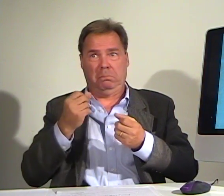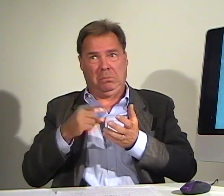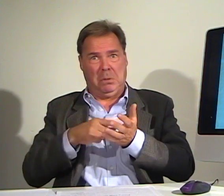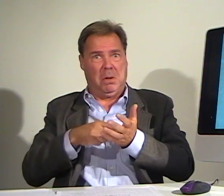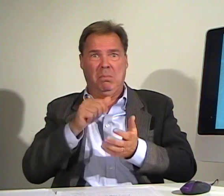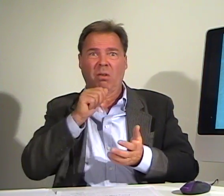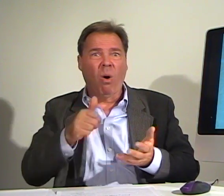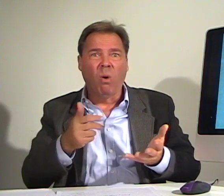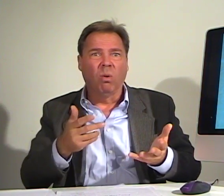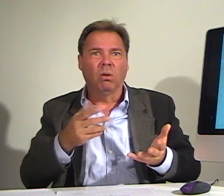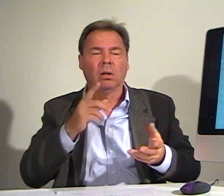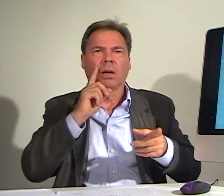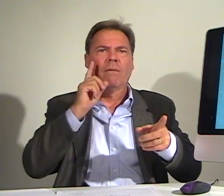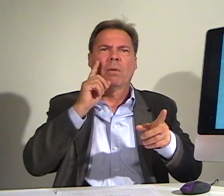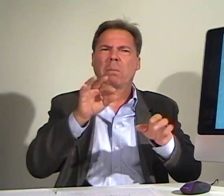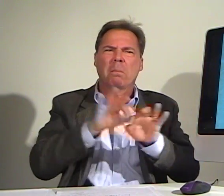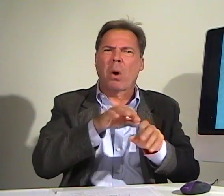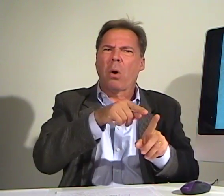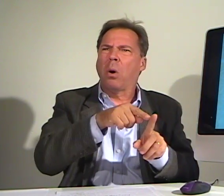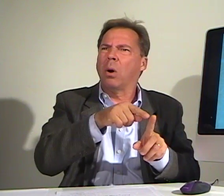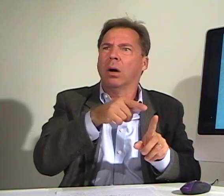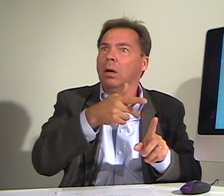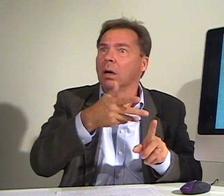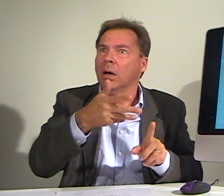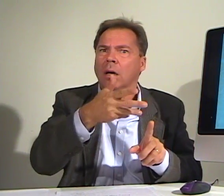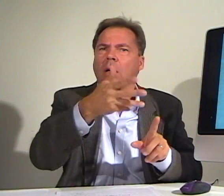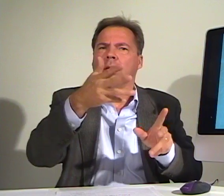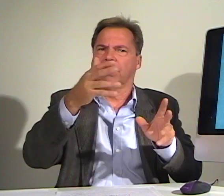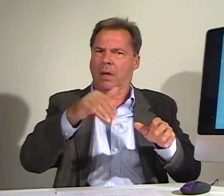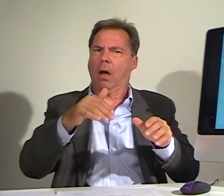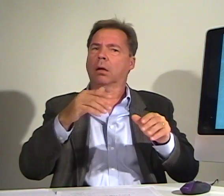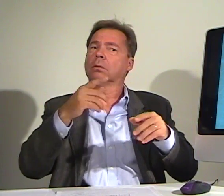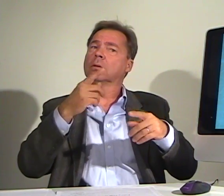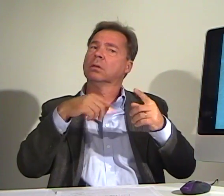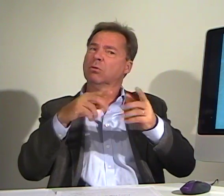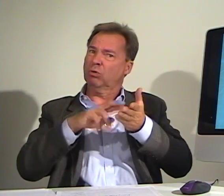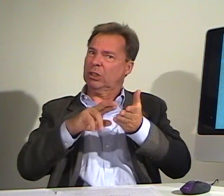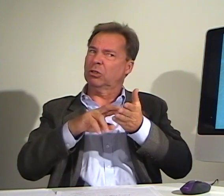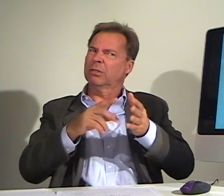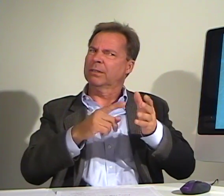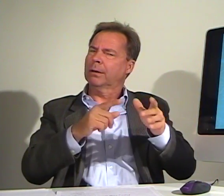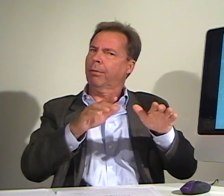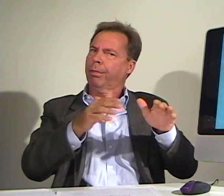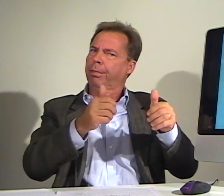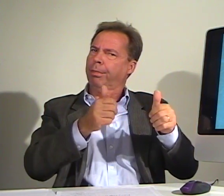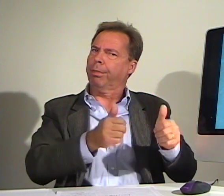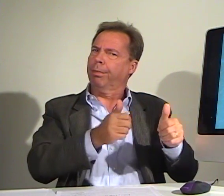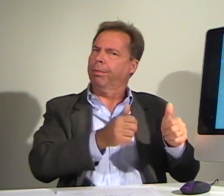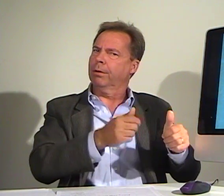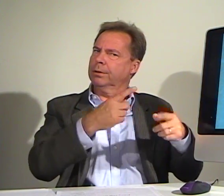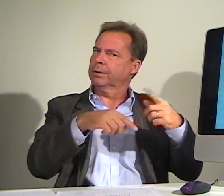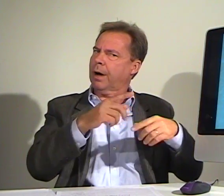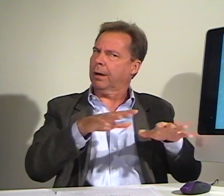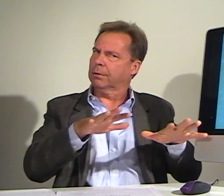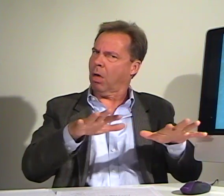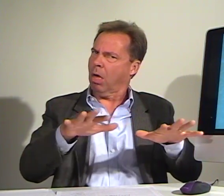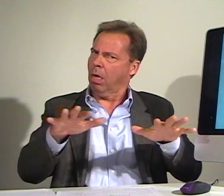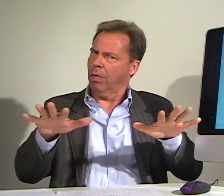with? Oftentimes, if they're in isolated programs, they don't have any communication with other deaf students. So research is showing